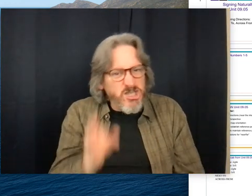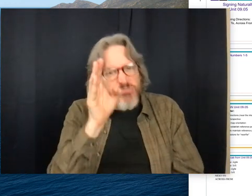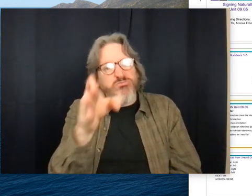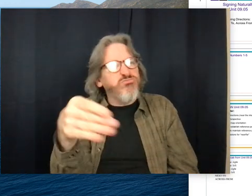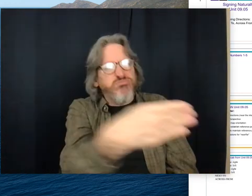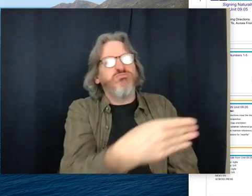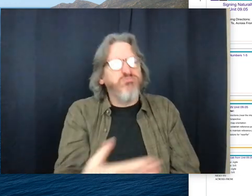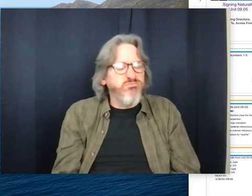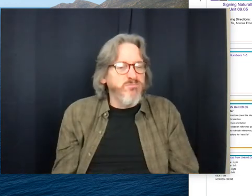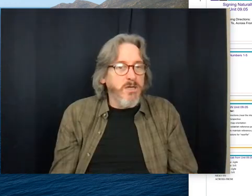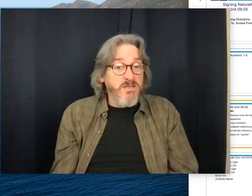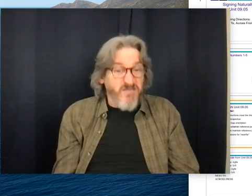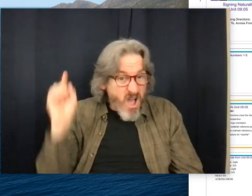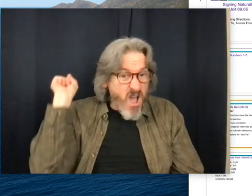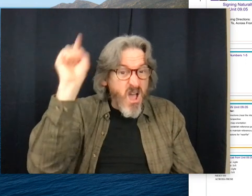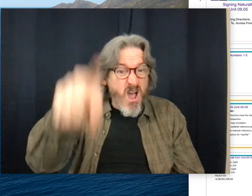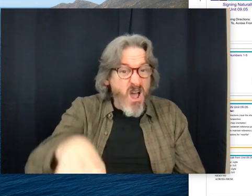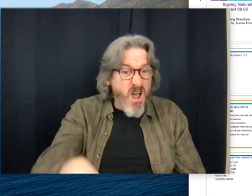distance.